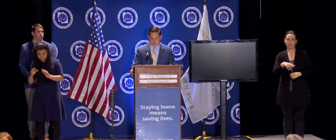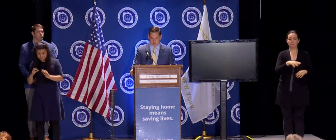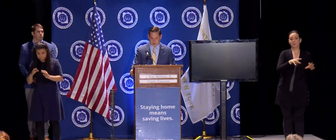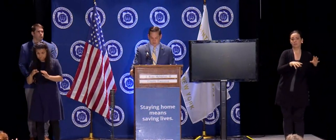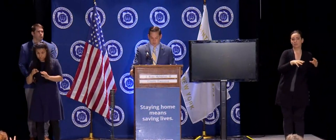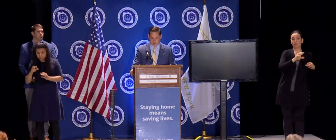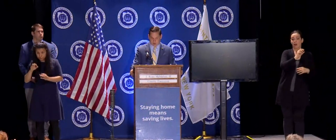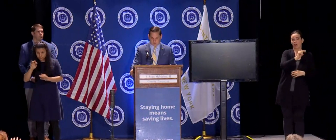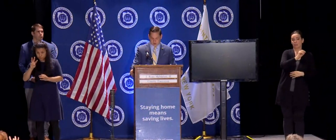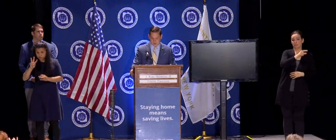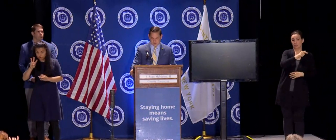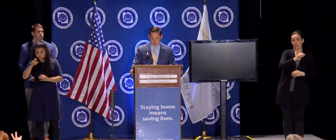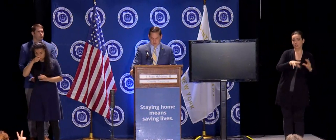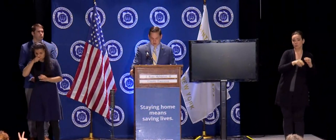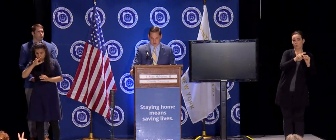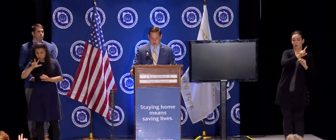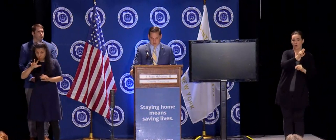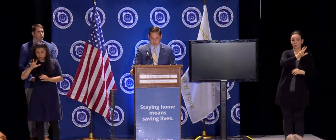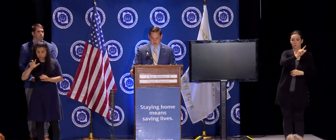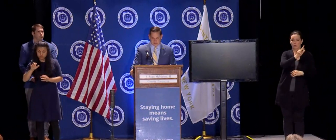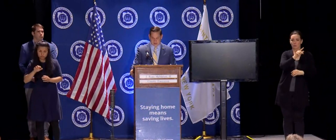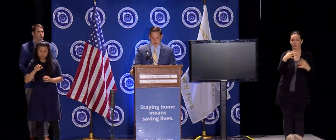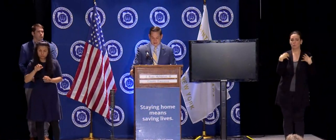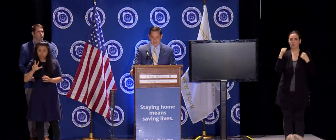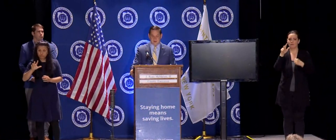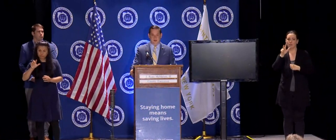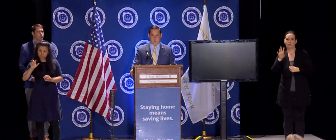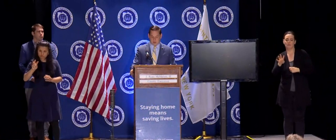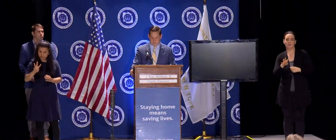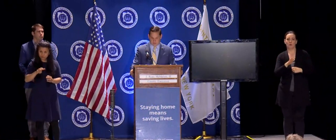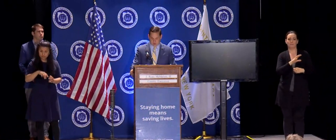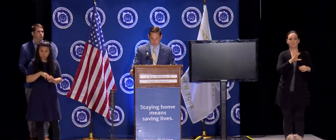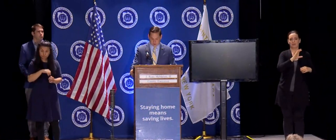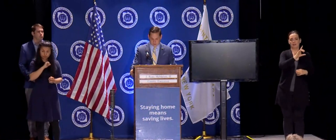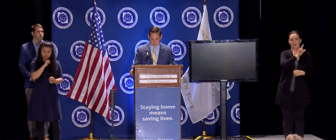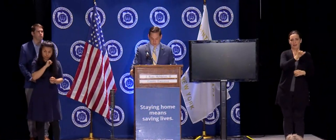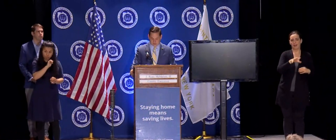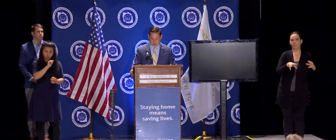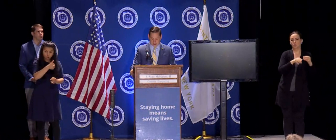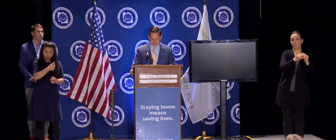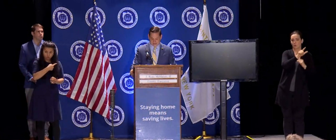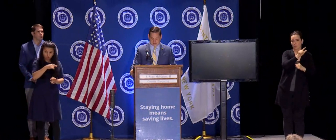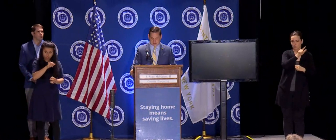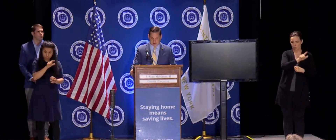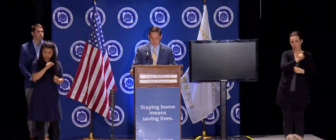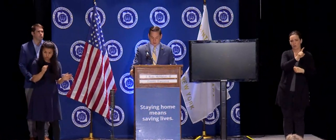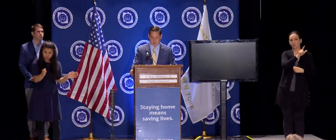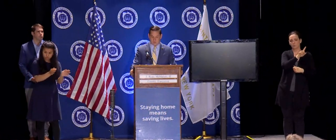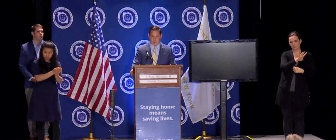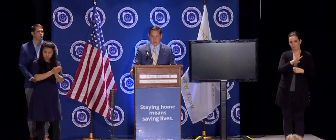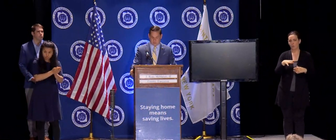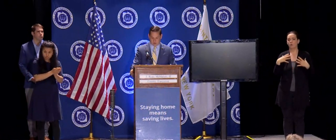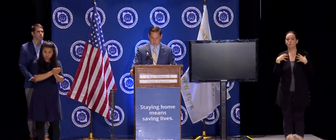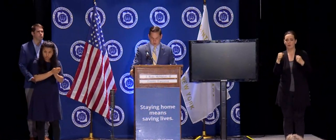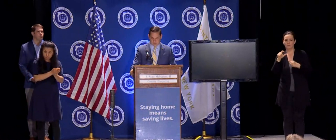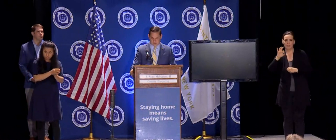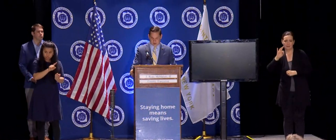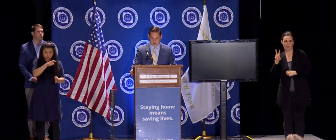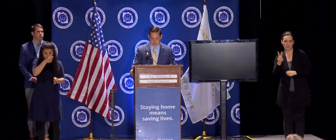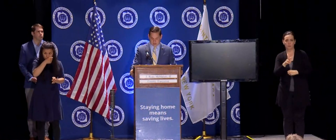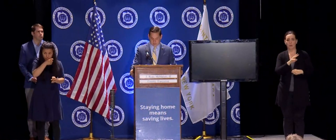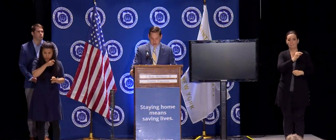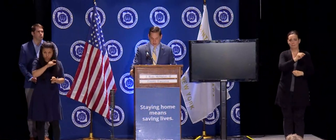123, 34 recoveries. Geddes, 86, 25 recoveries. Salina, 67, 48